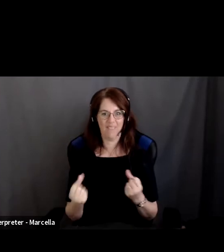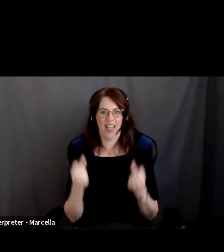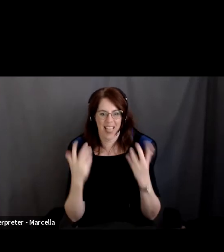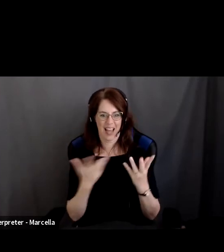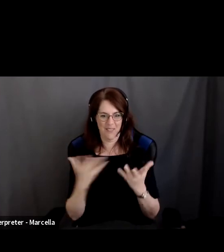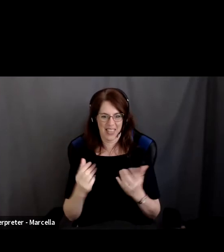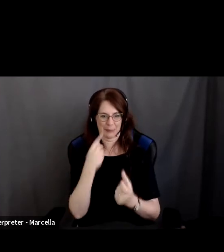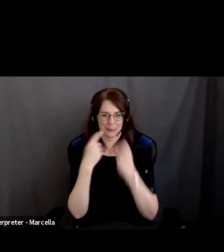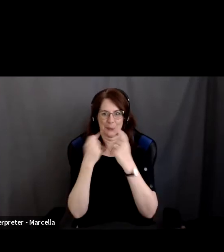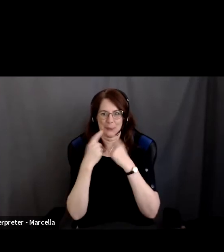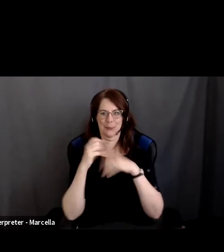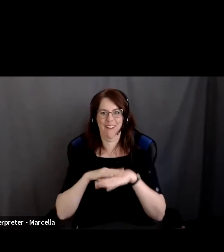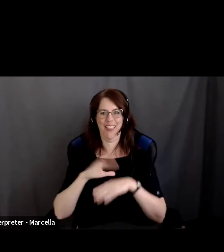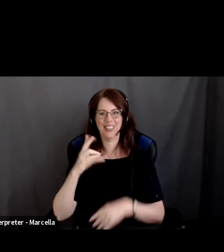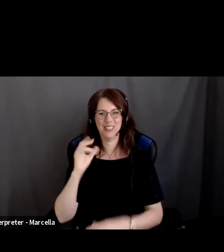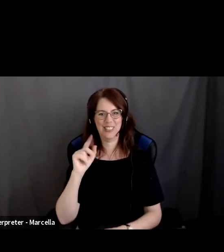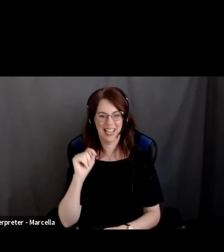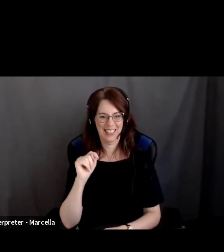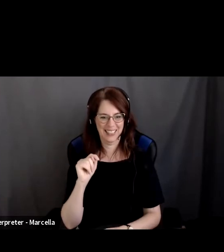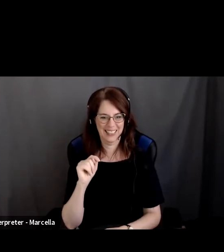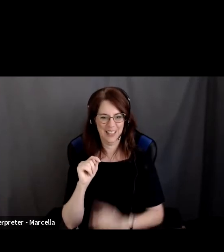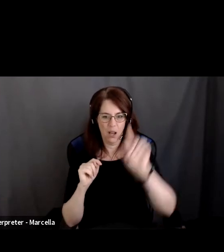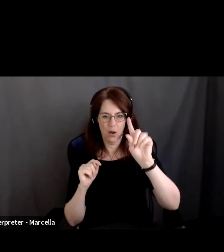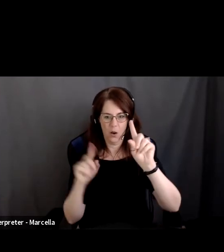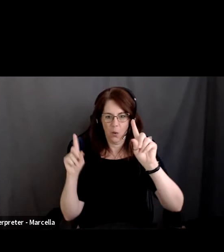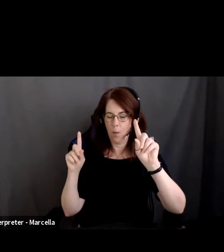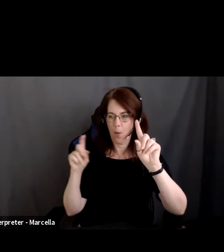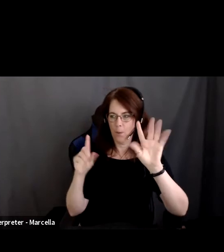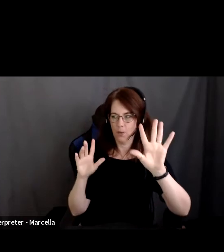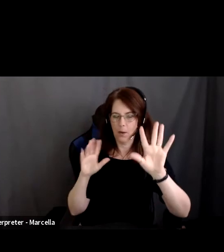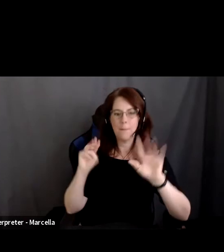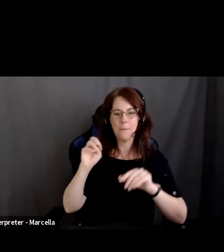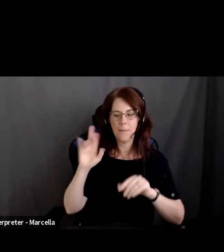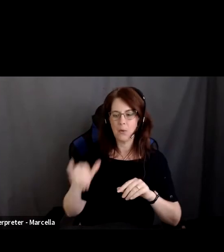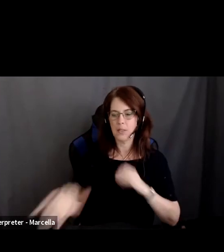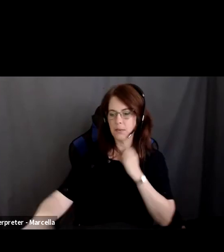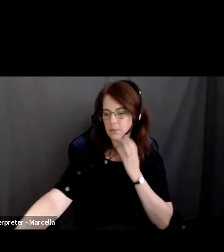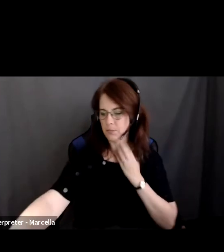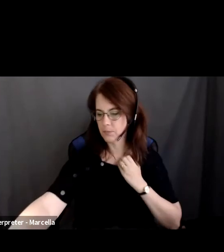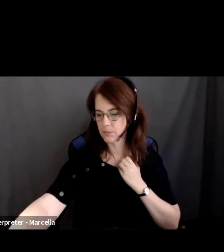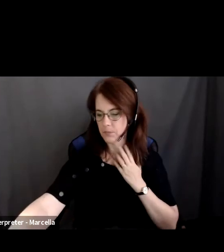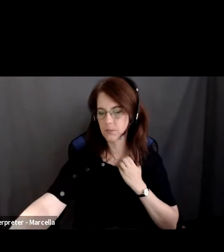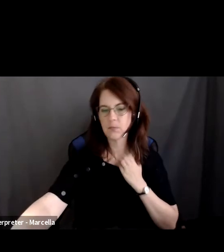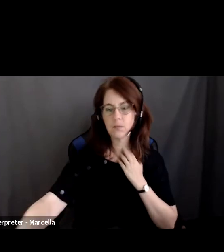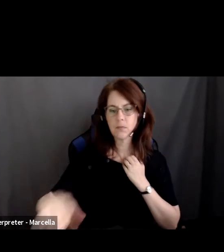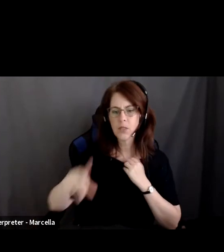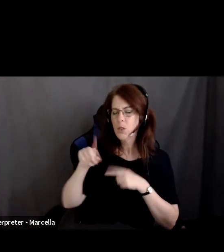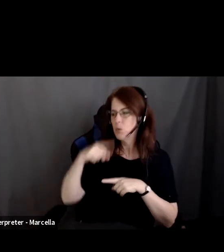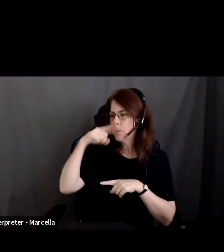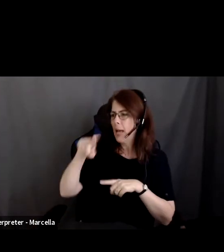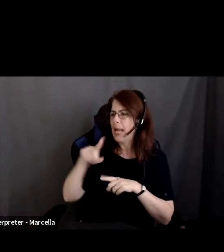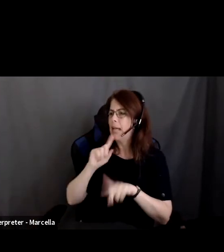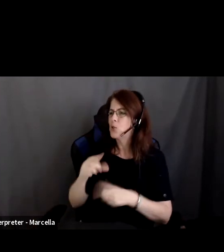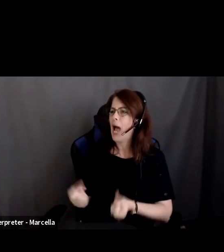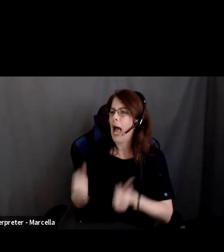coming into the chat. So just one moment before we remute. Carmen, do you mind answering how much